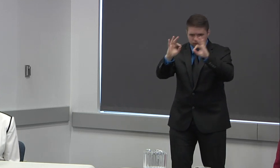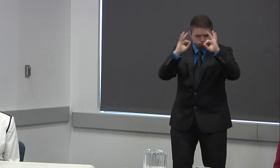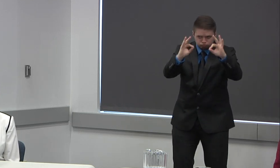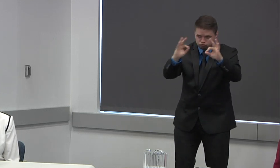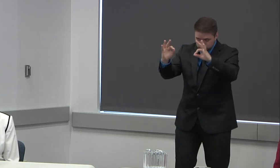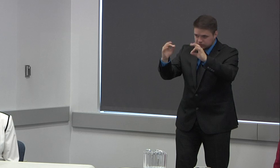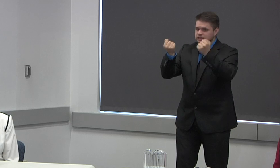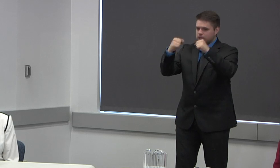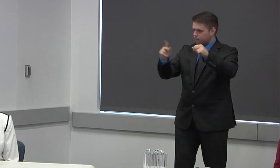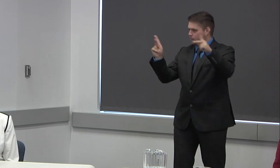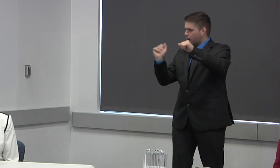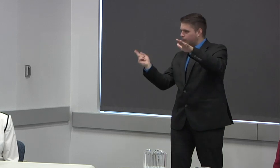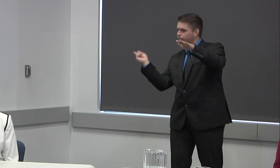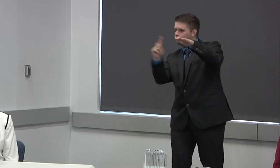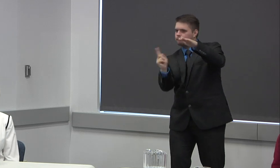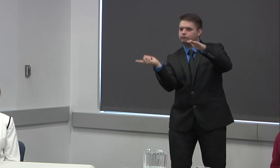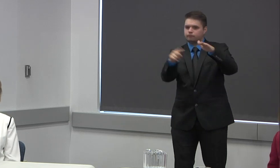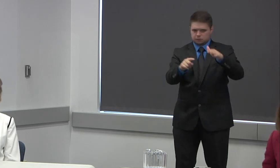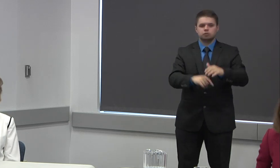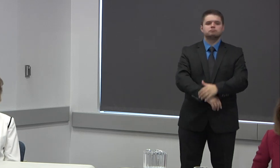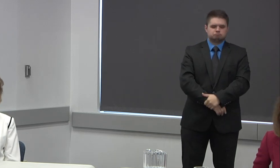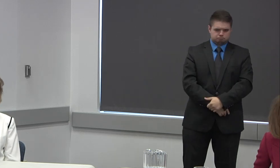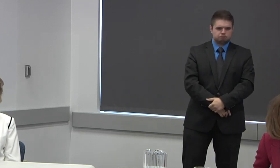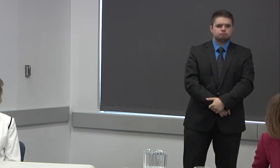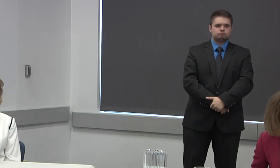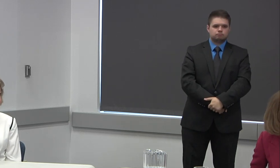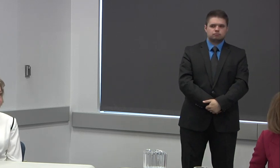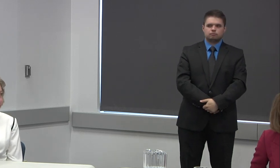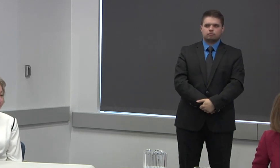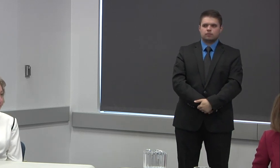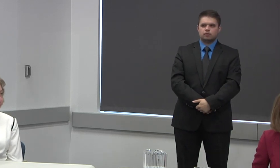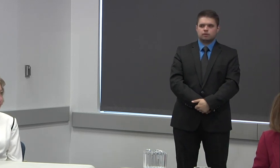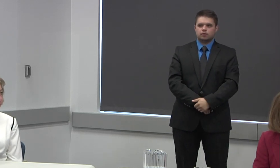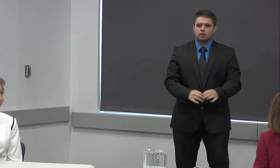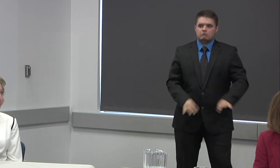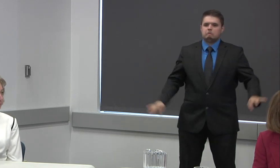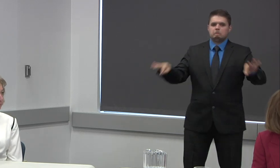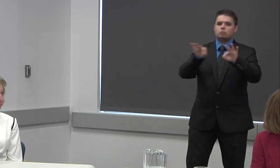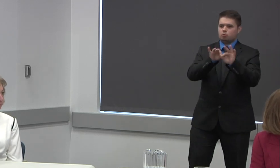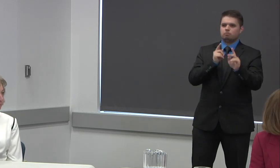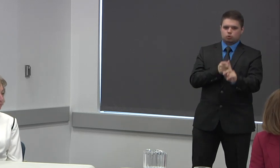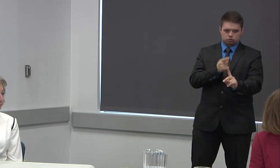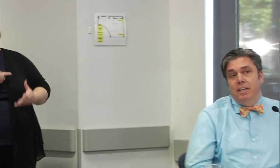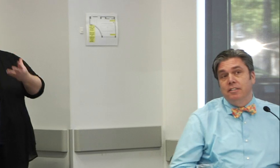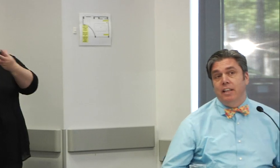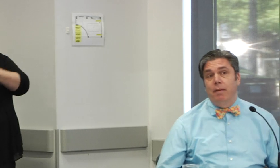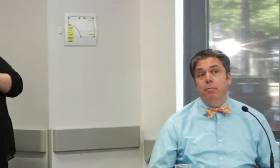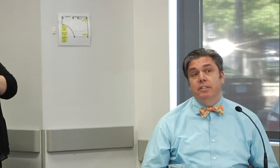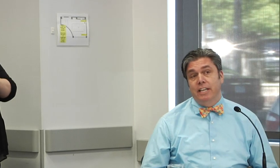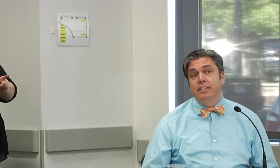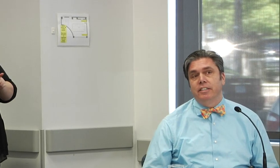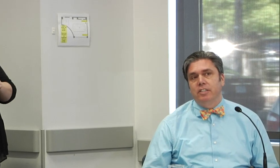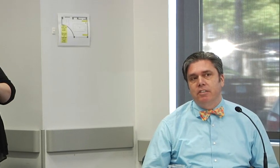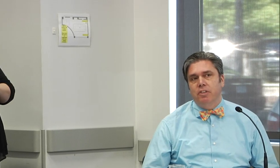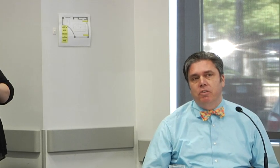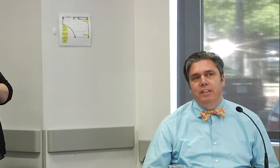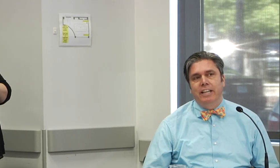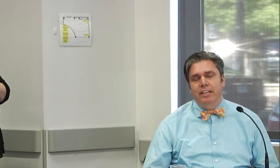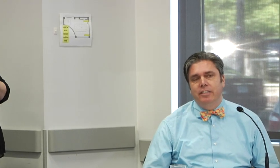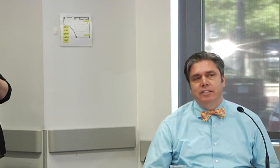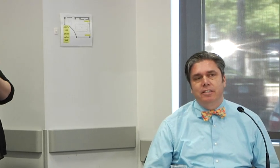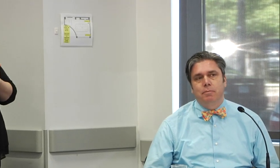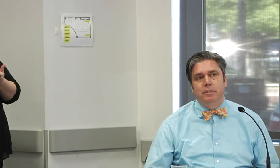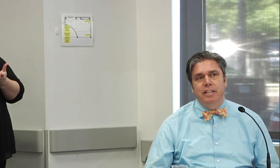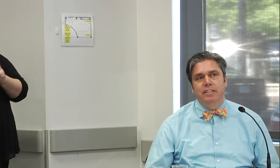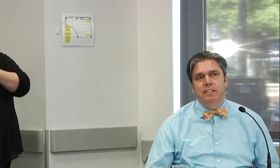care. Really important point. Thank you. And I'll just add to what Director Allen said. Because that percentage of COVID-like